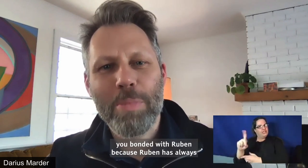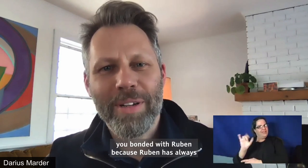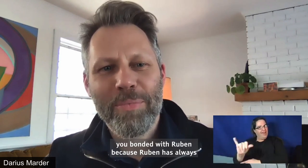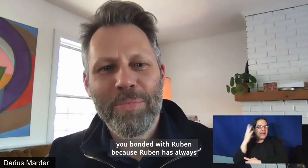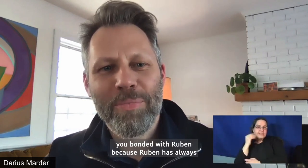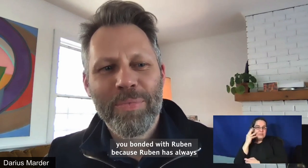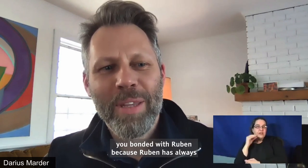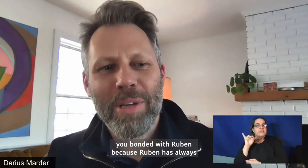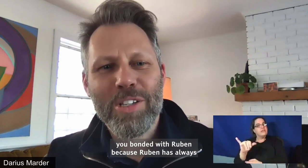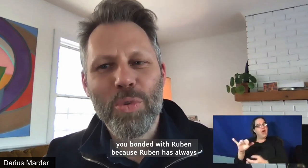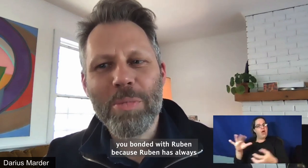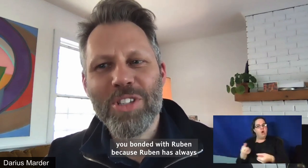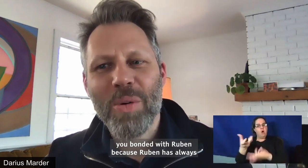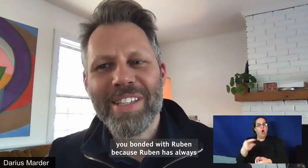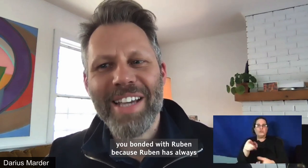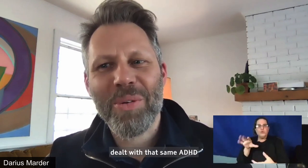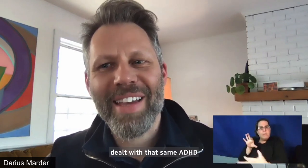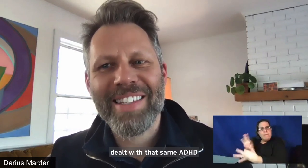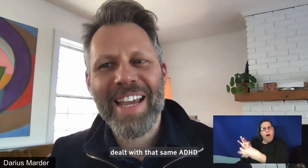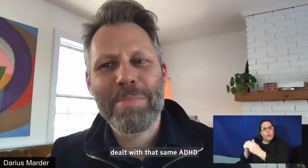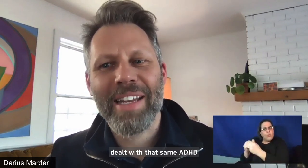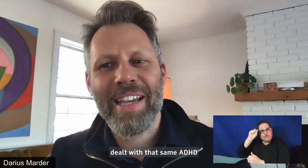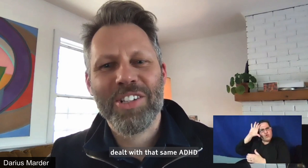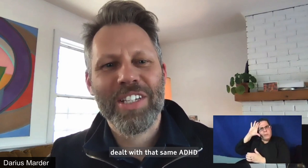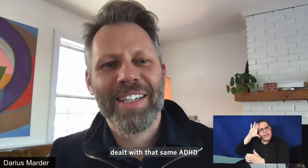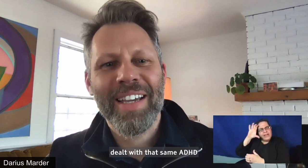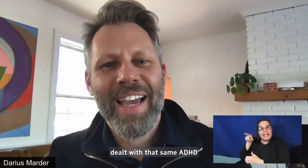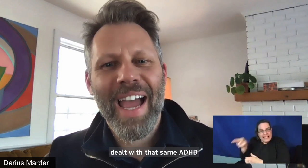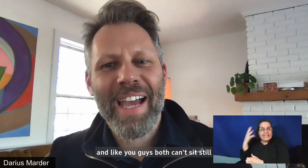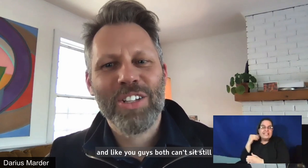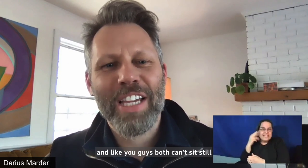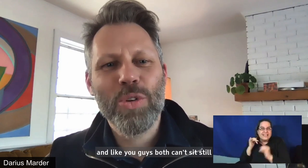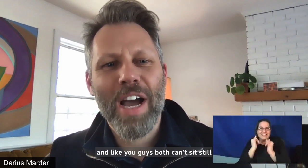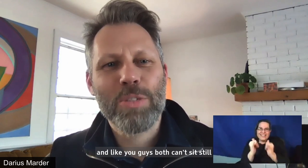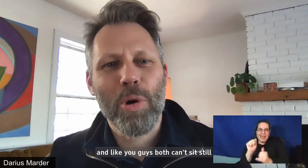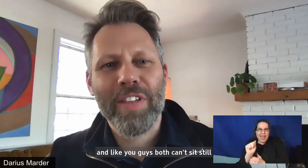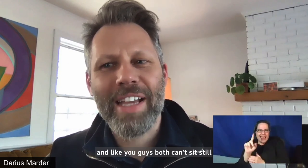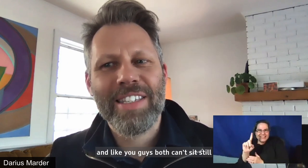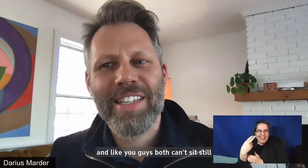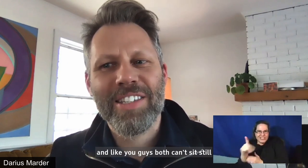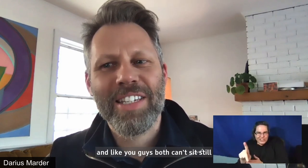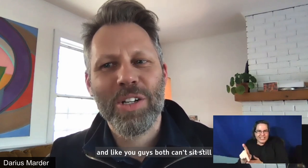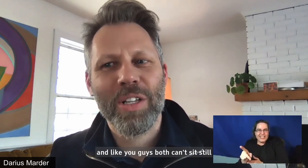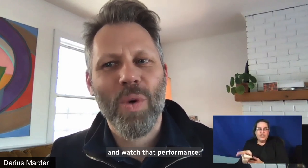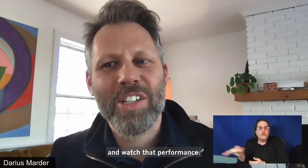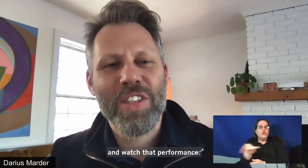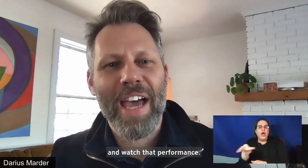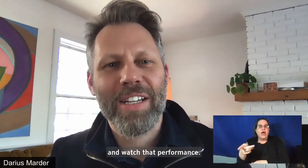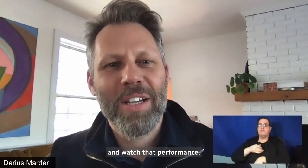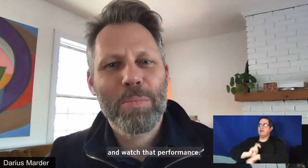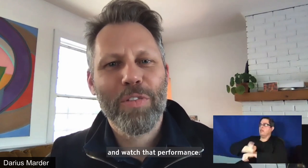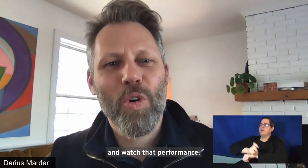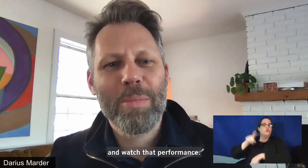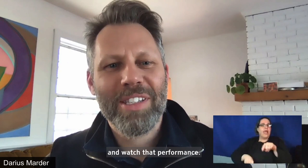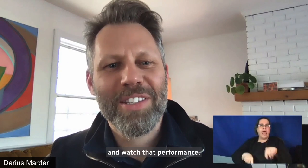with Ruben. Because Ruben's always dealt with that same ADHD. And like you guys both can't sit still and watch